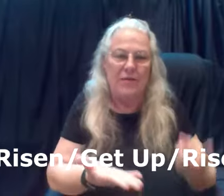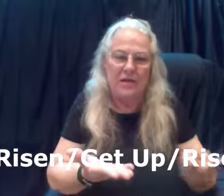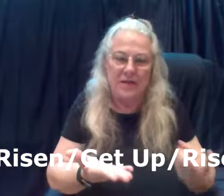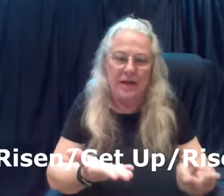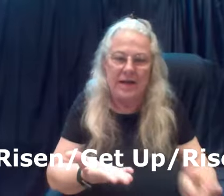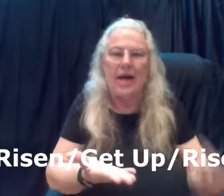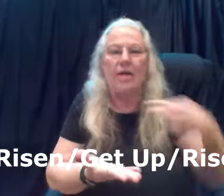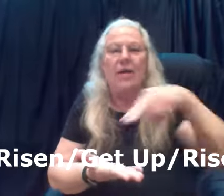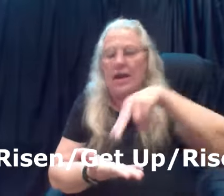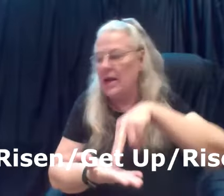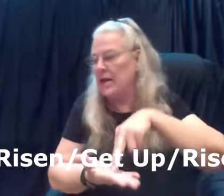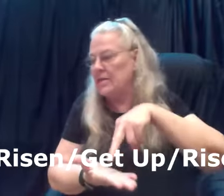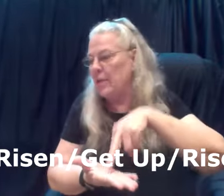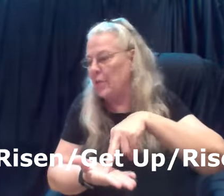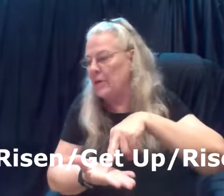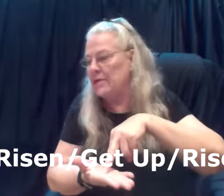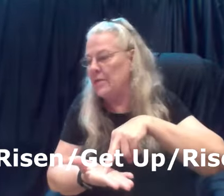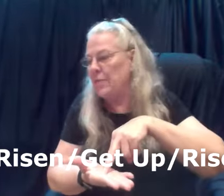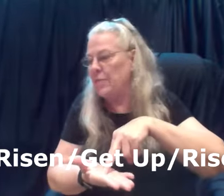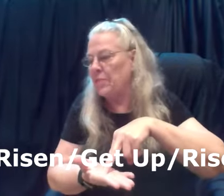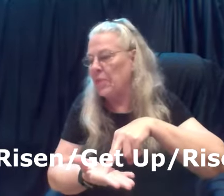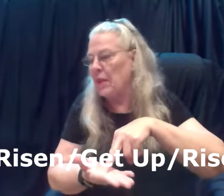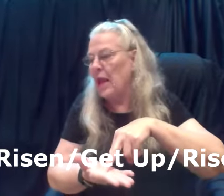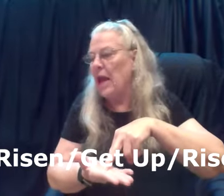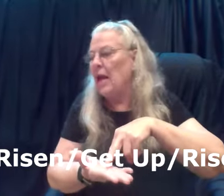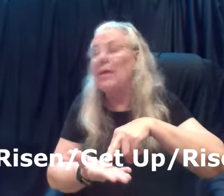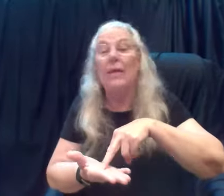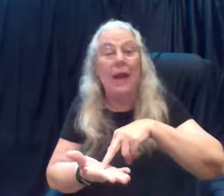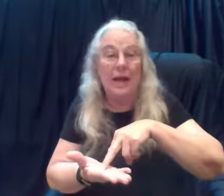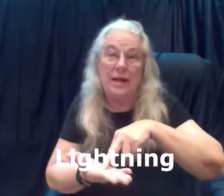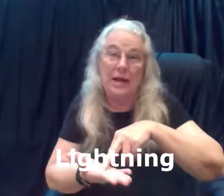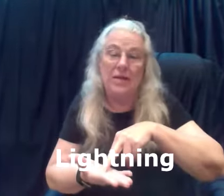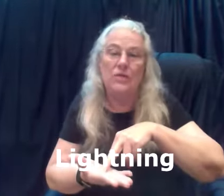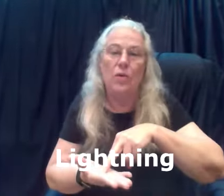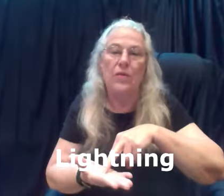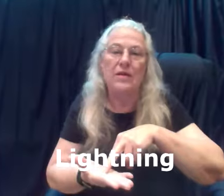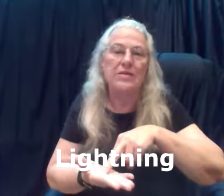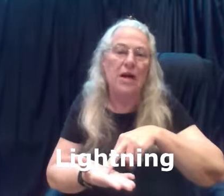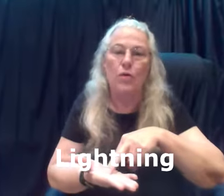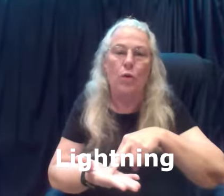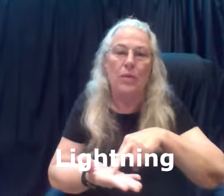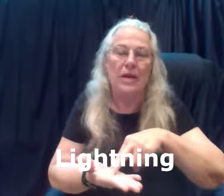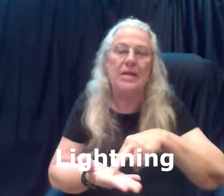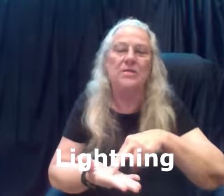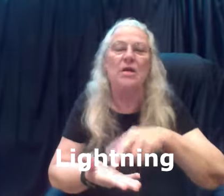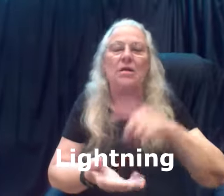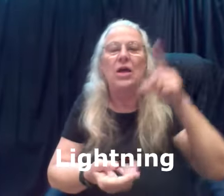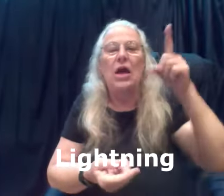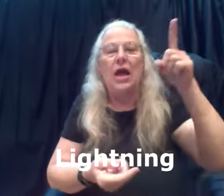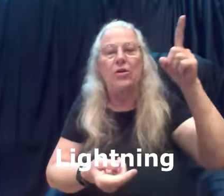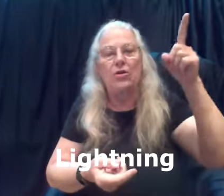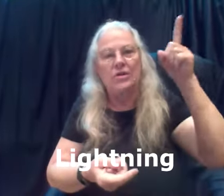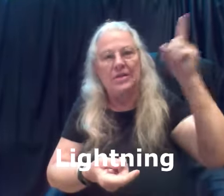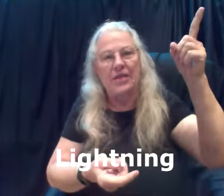laying down, and he gets up. Risen. Lightning is one that's not normally in songs. And you're going to see that